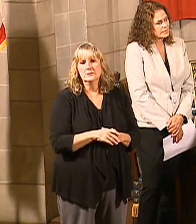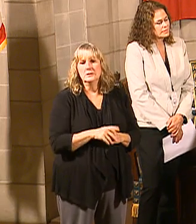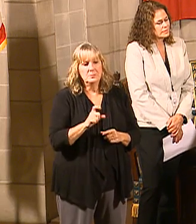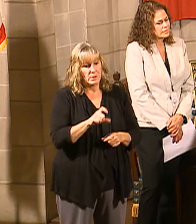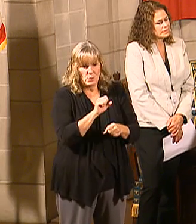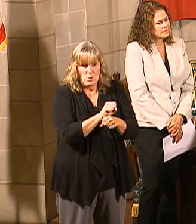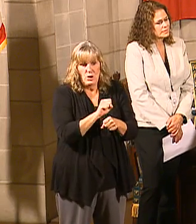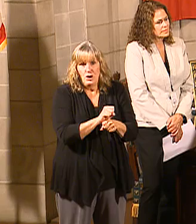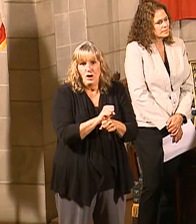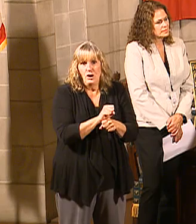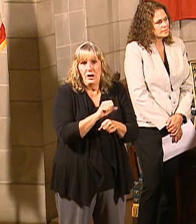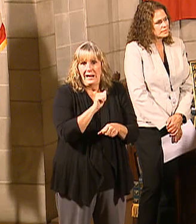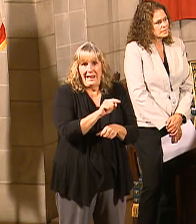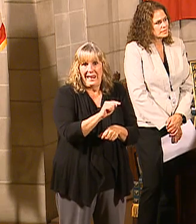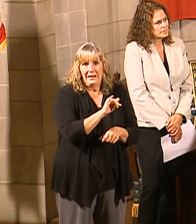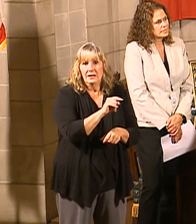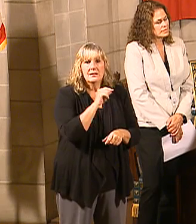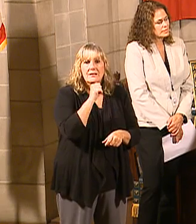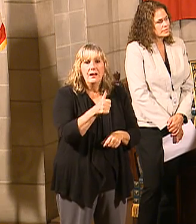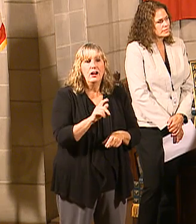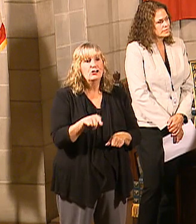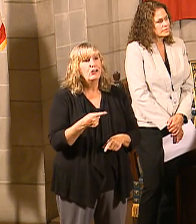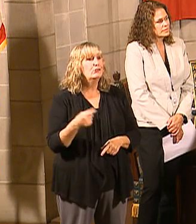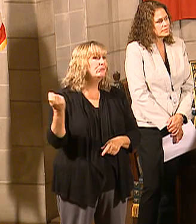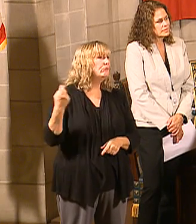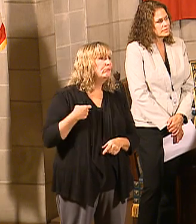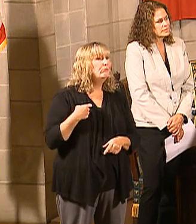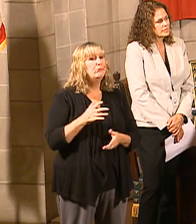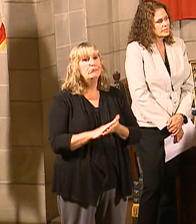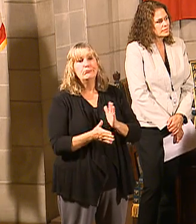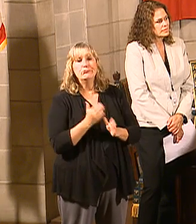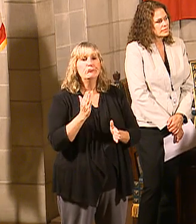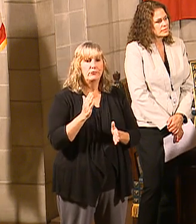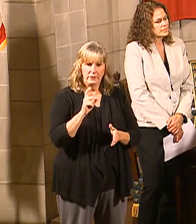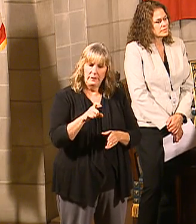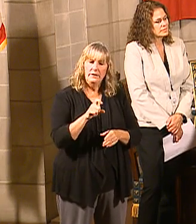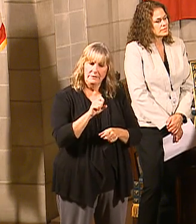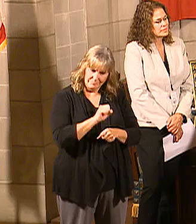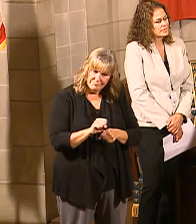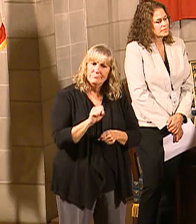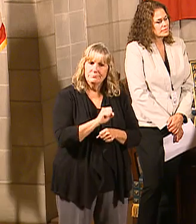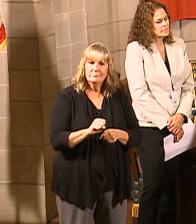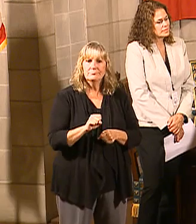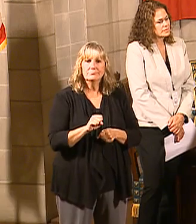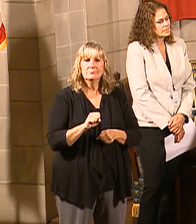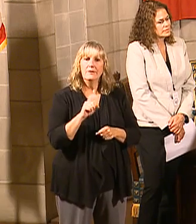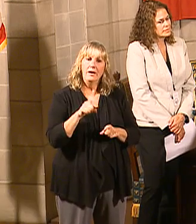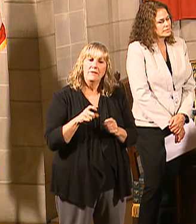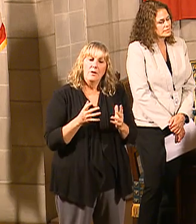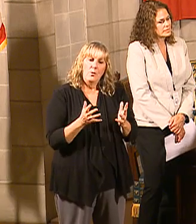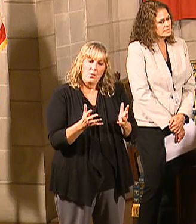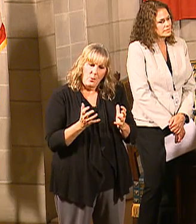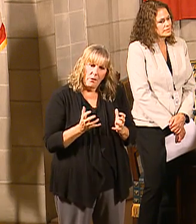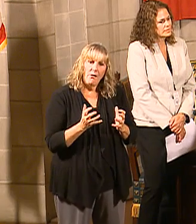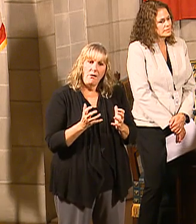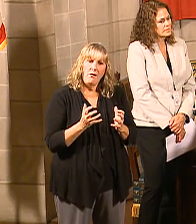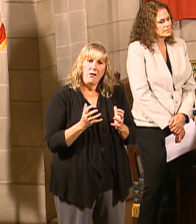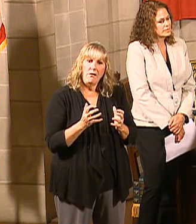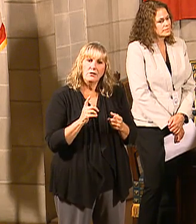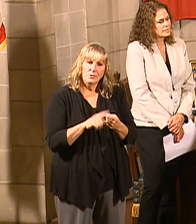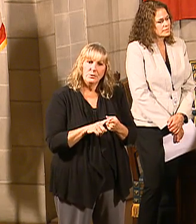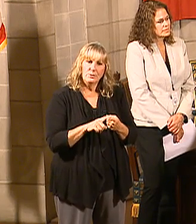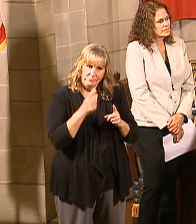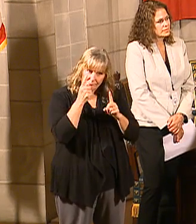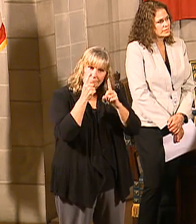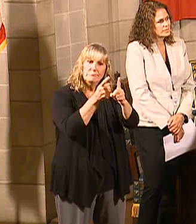have to work at it. It's not something that's just going to be given to you. So they have to want that drive. Like I